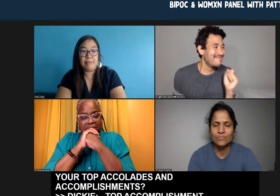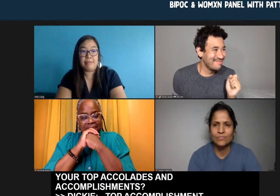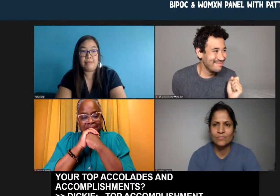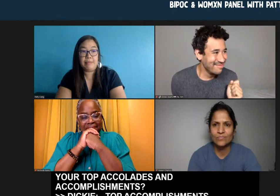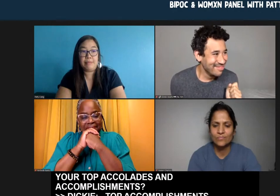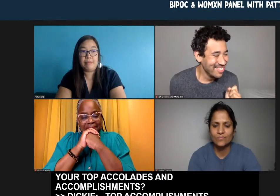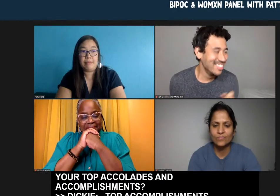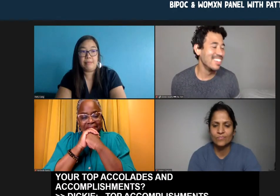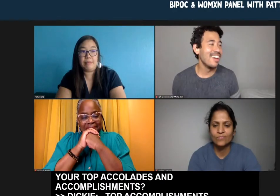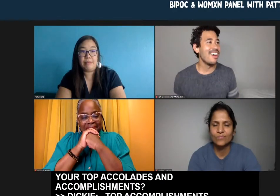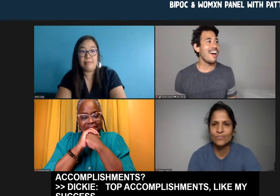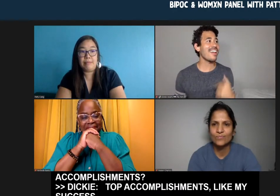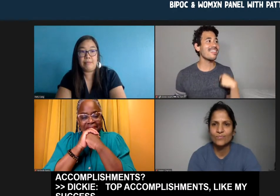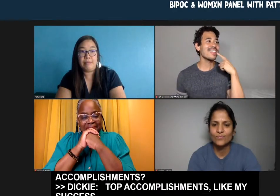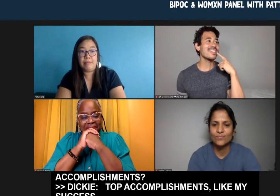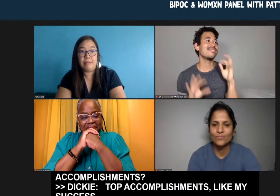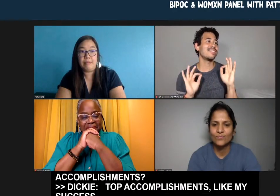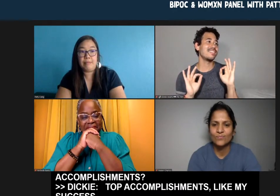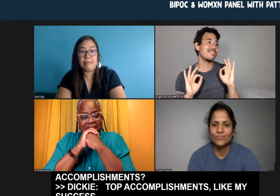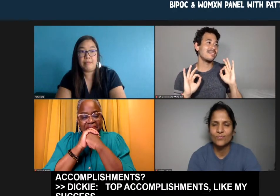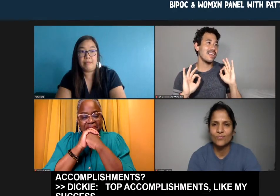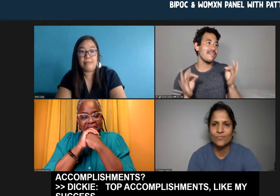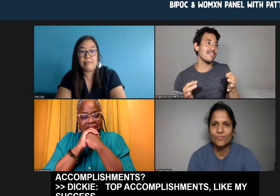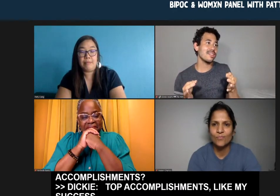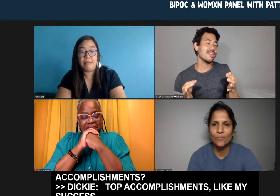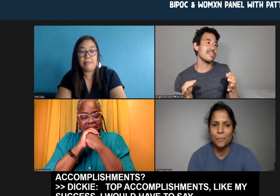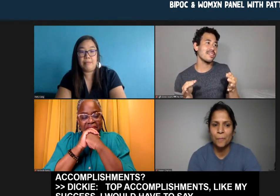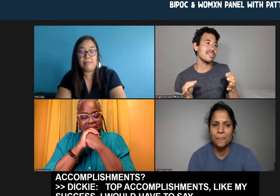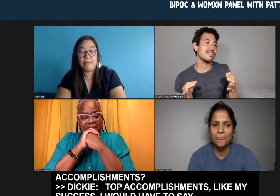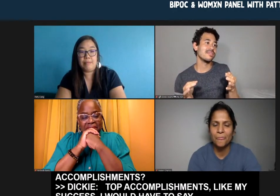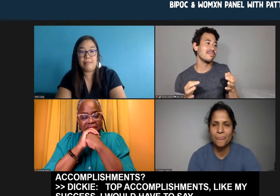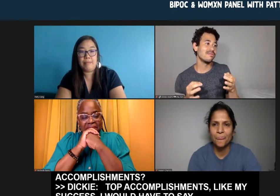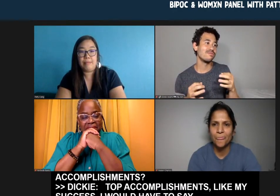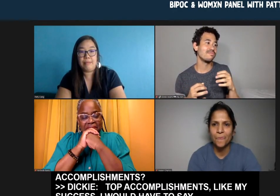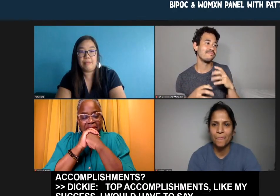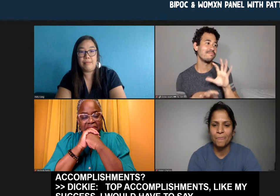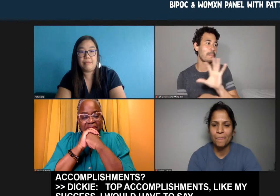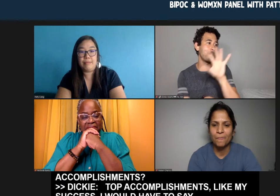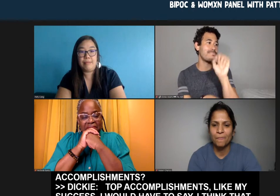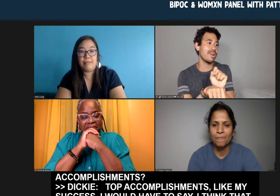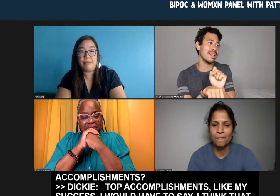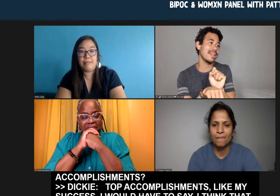I'd have to say, I think that definitely